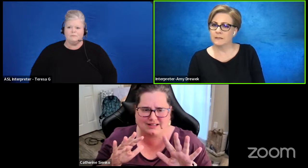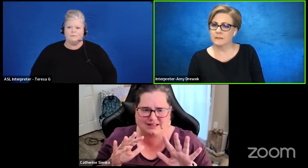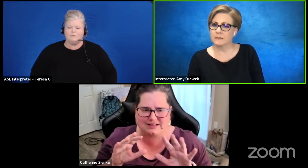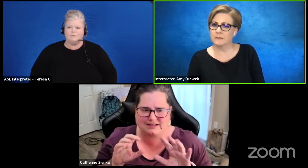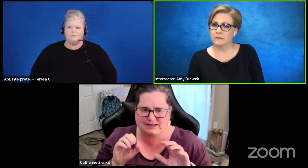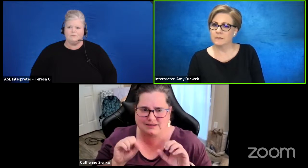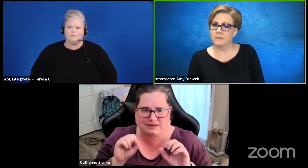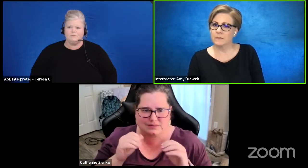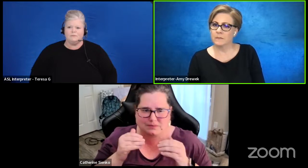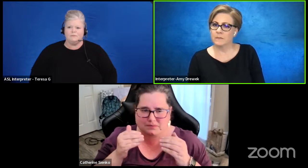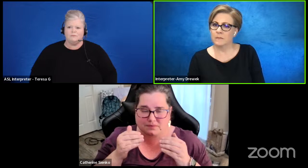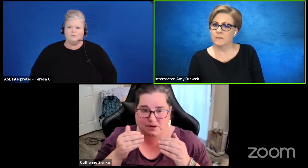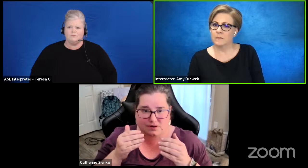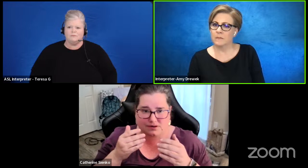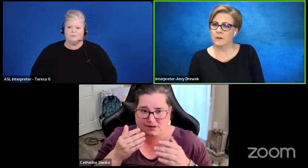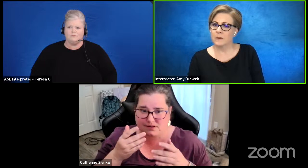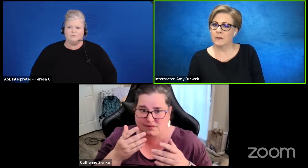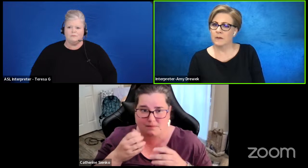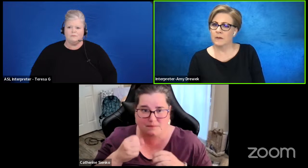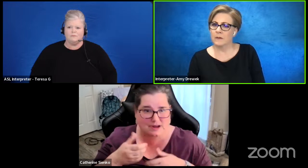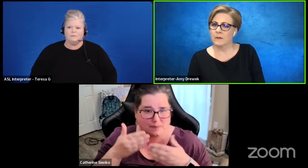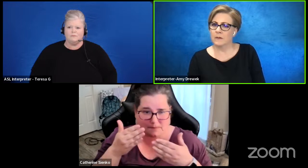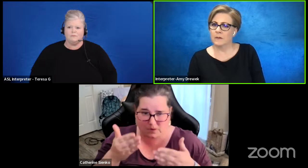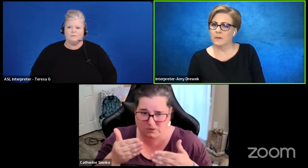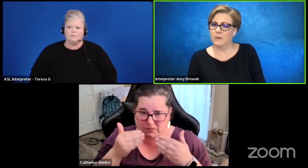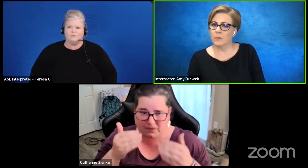well, the thing is,